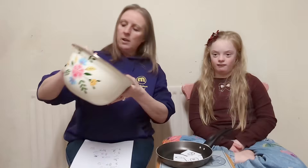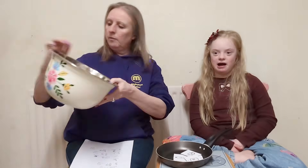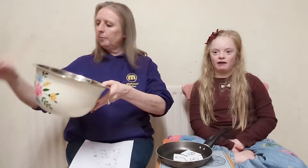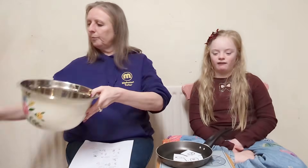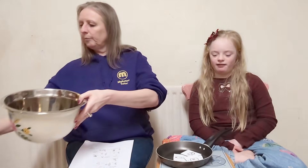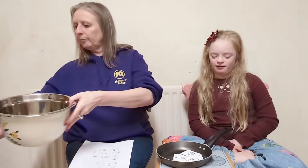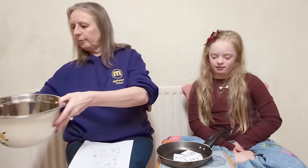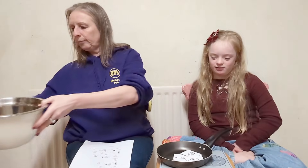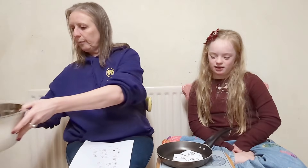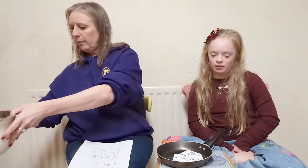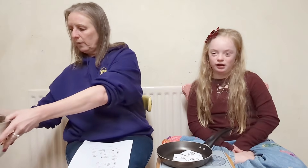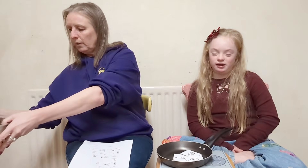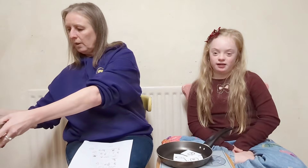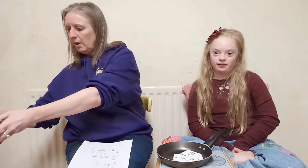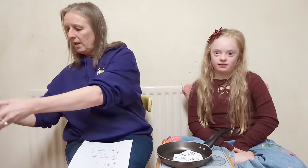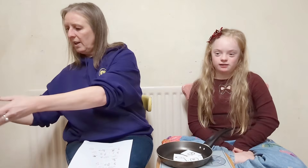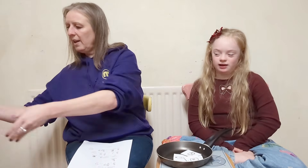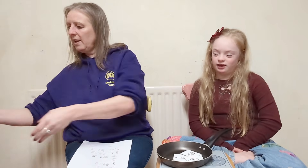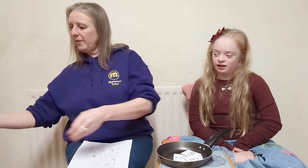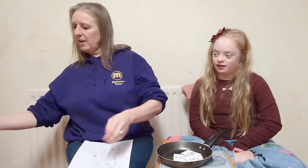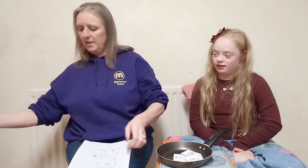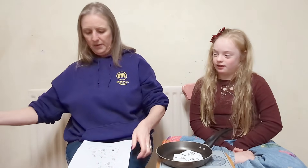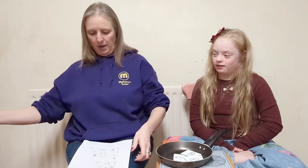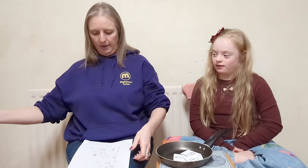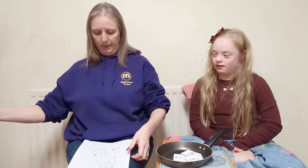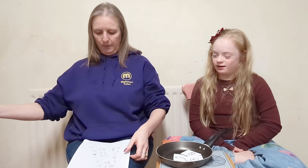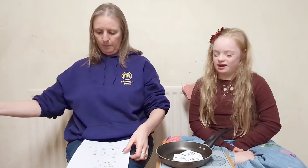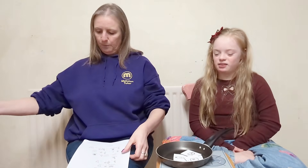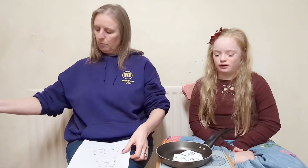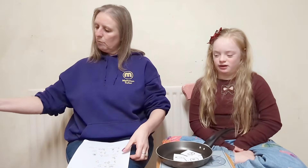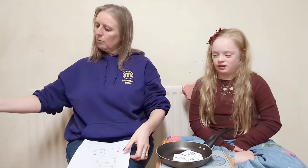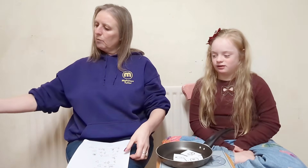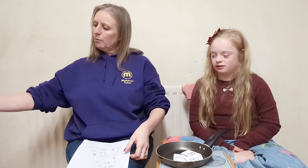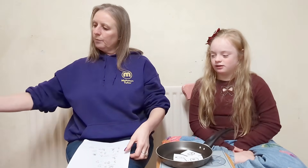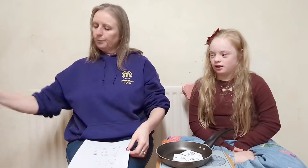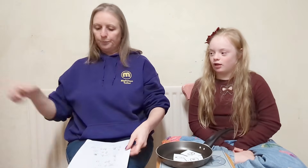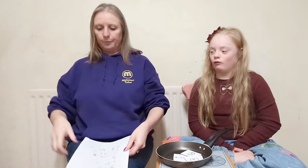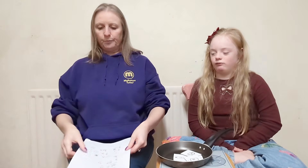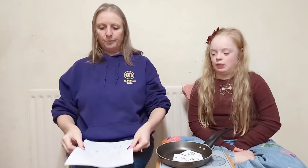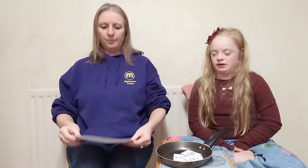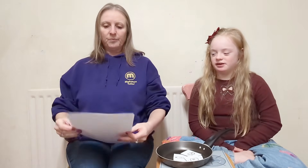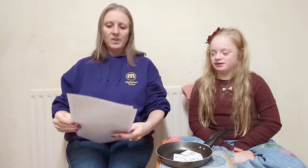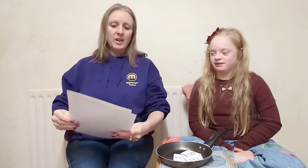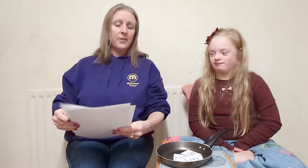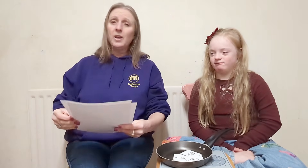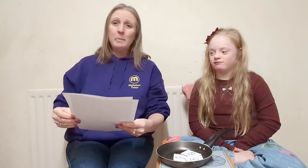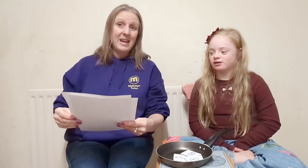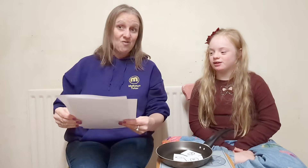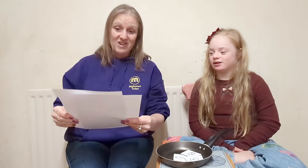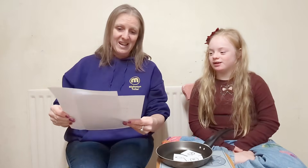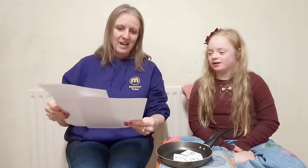Brilliant. Wow. It's nice. It is nice. It's nice. Sure, really. It's going to be really